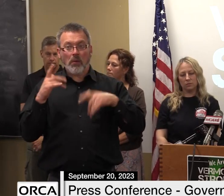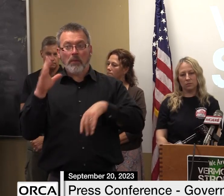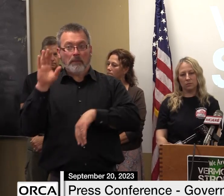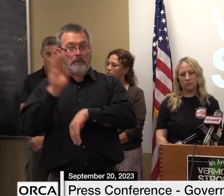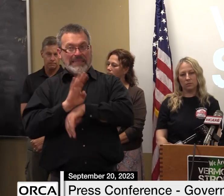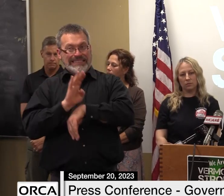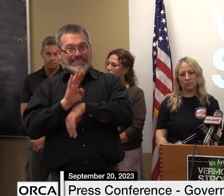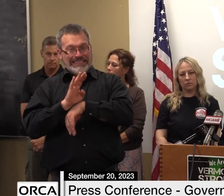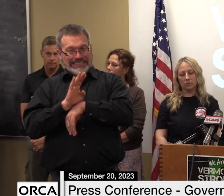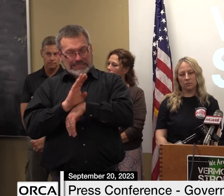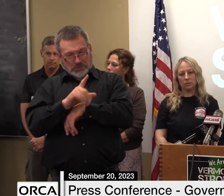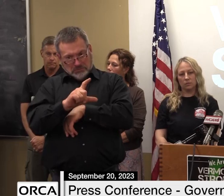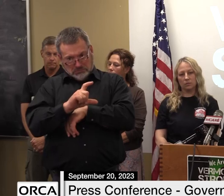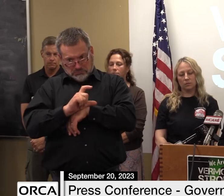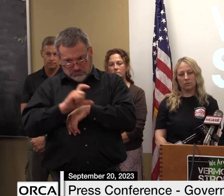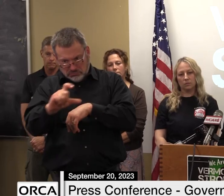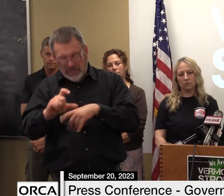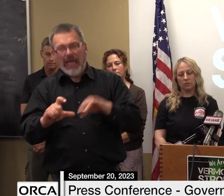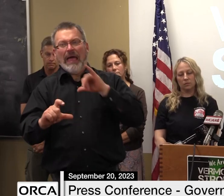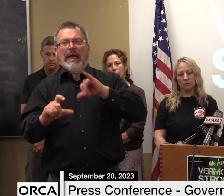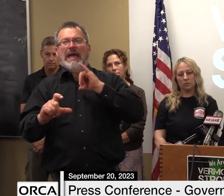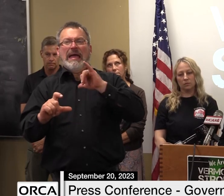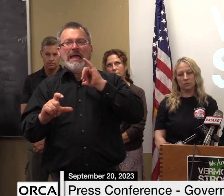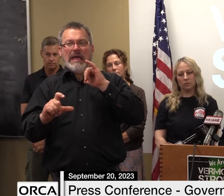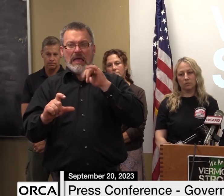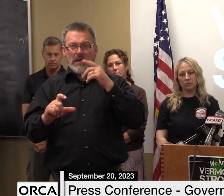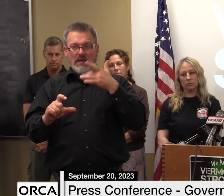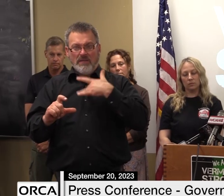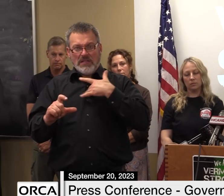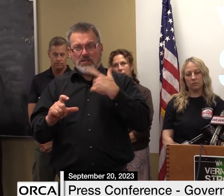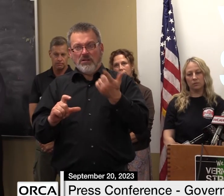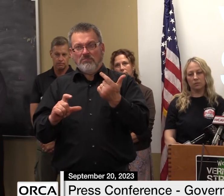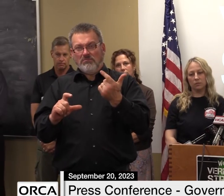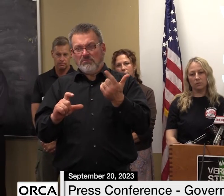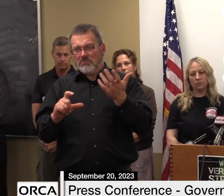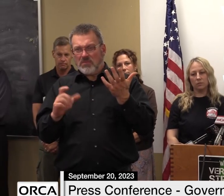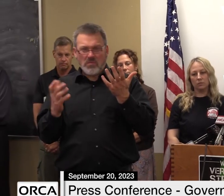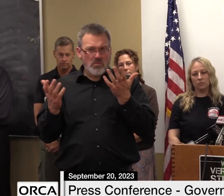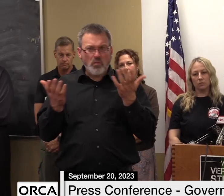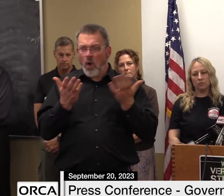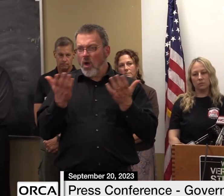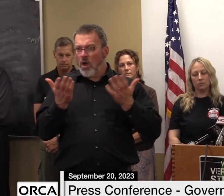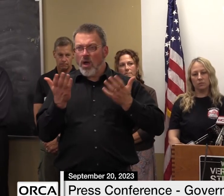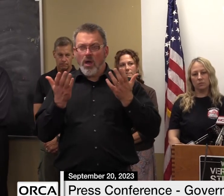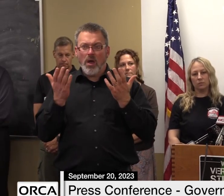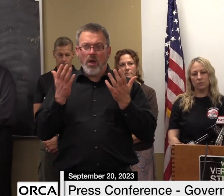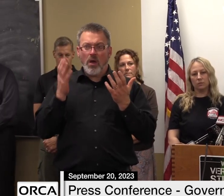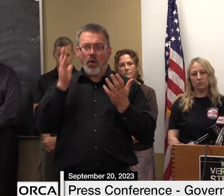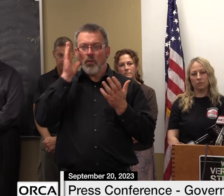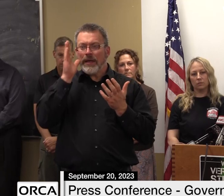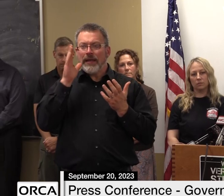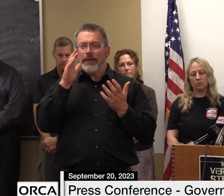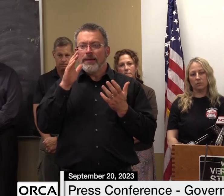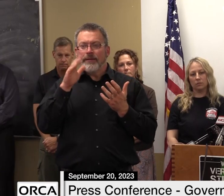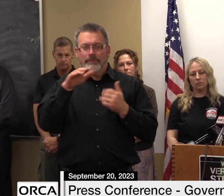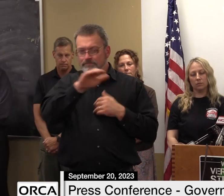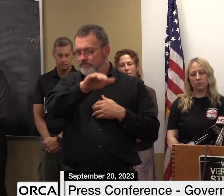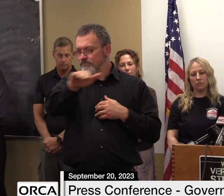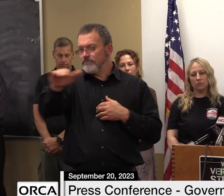line. Would you seek to maybe grab back some of the money because it would go